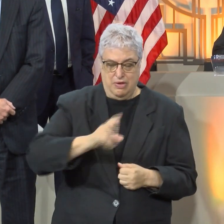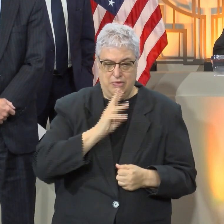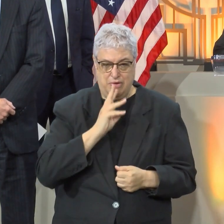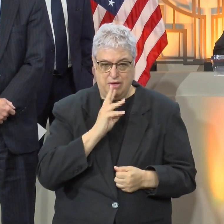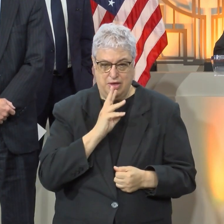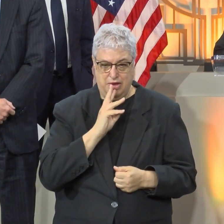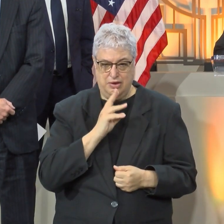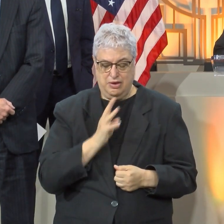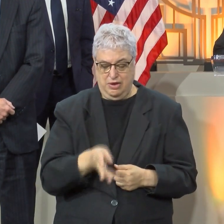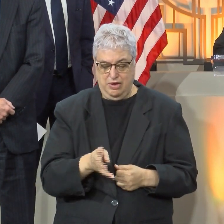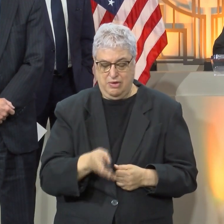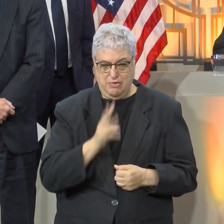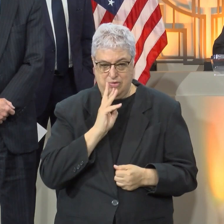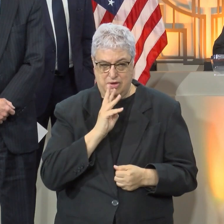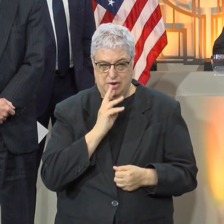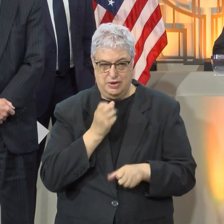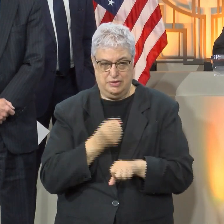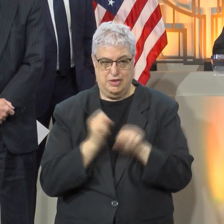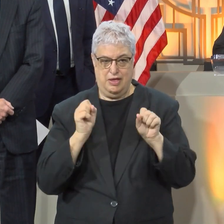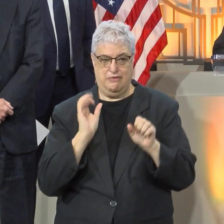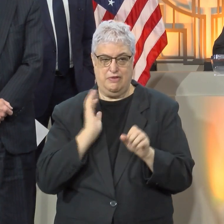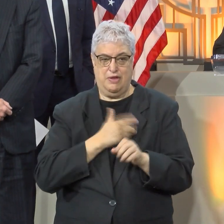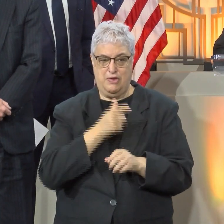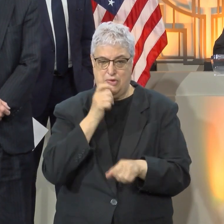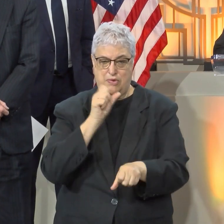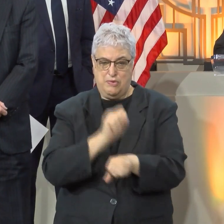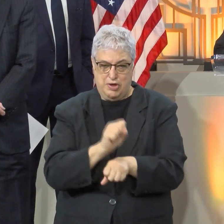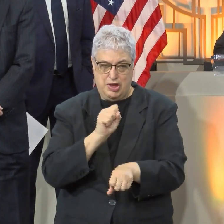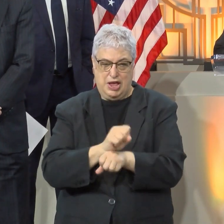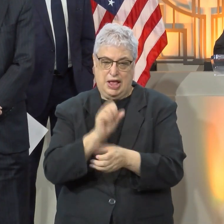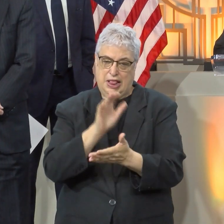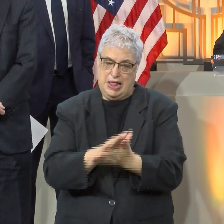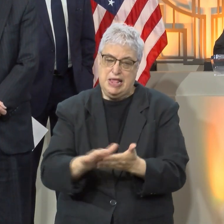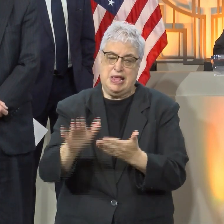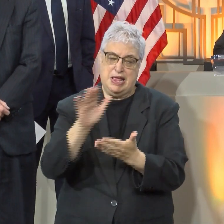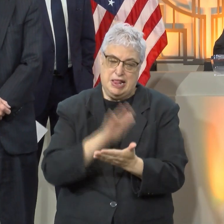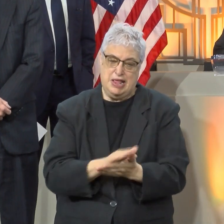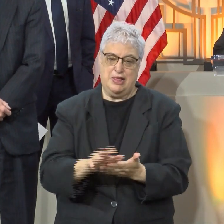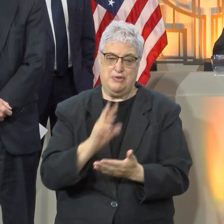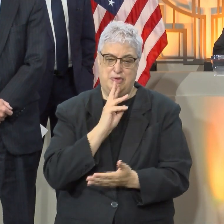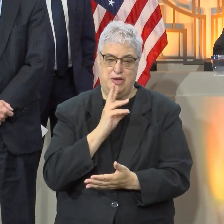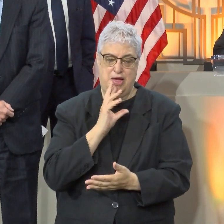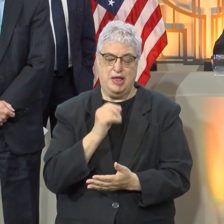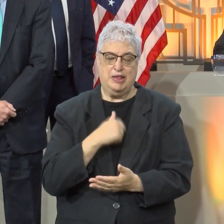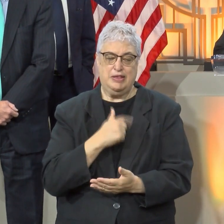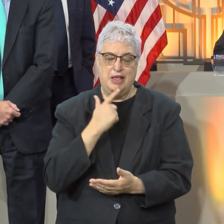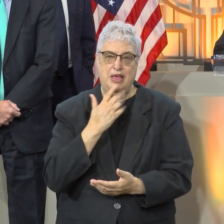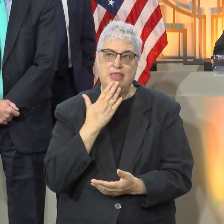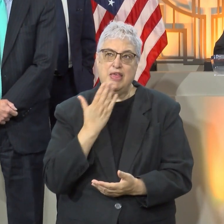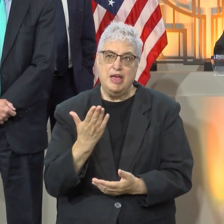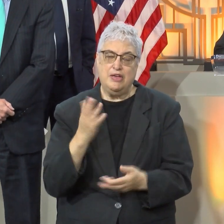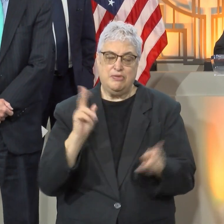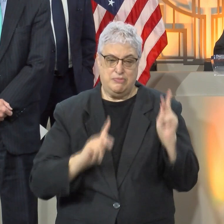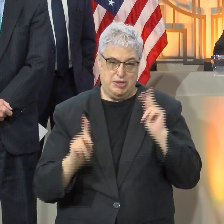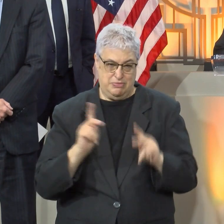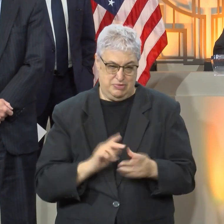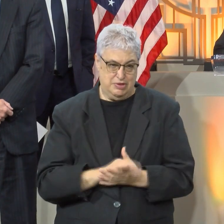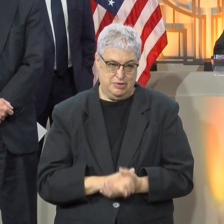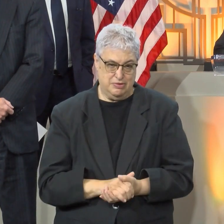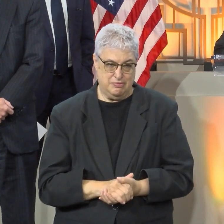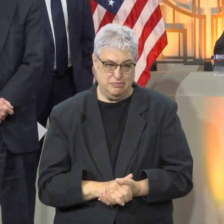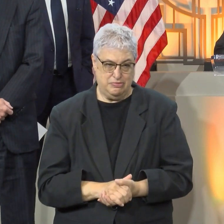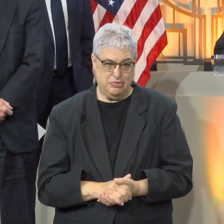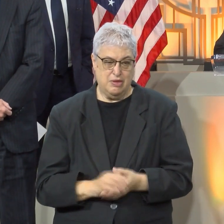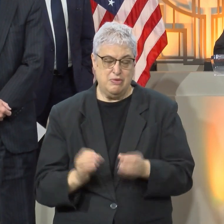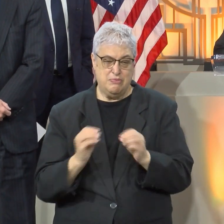safe drinking water comes out, think of our city employees out there providing essential services and say a quick thank you. But even more important than